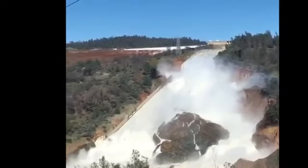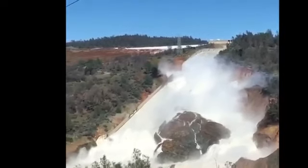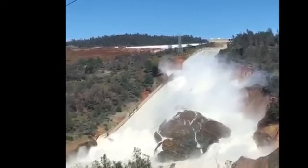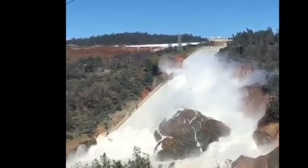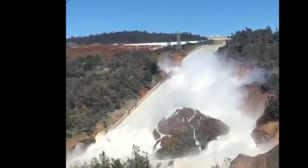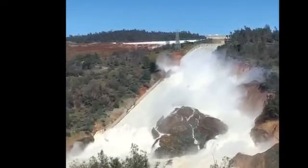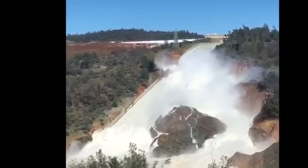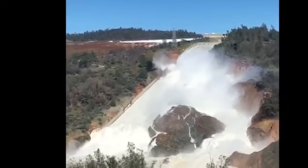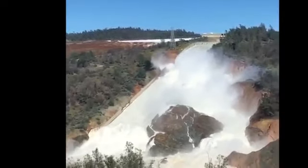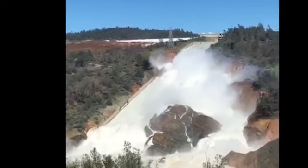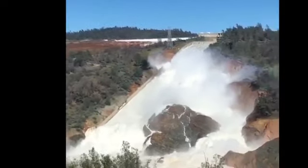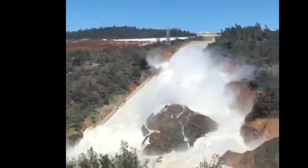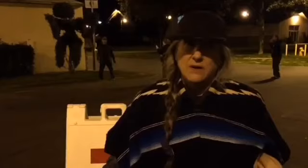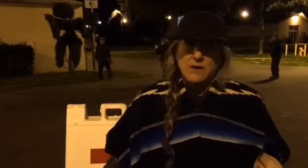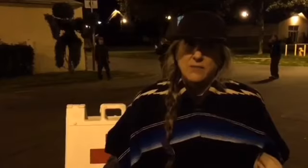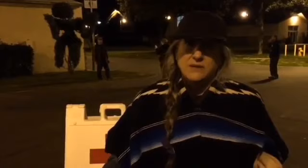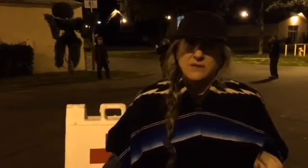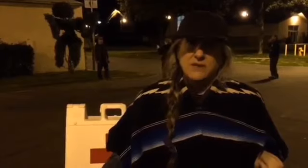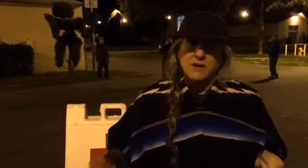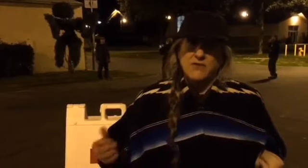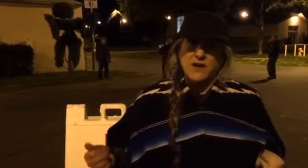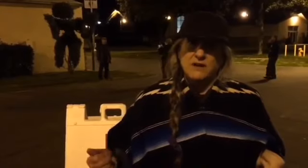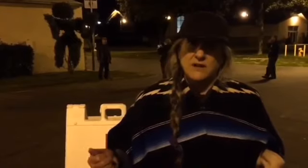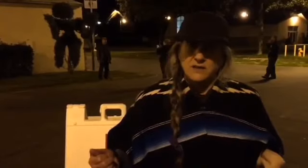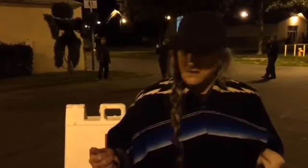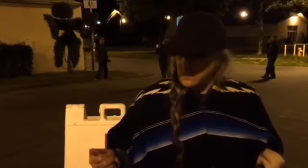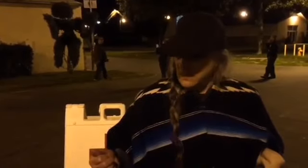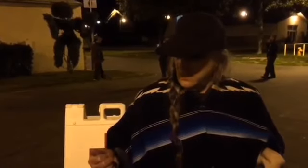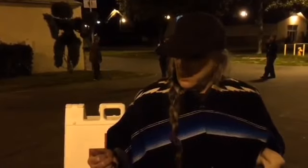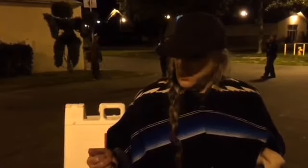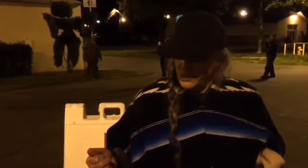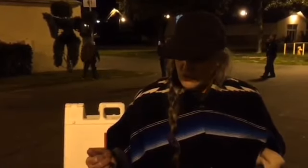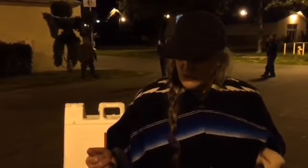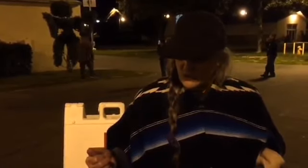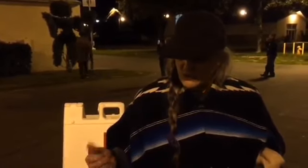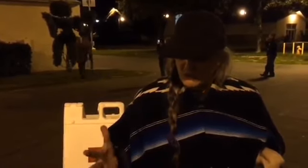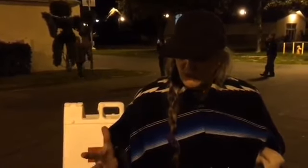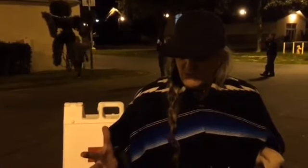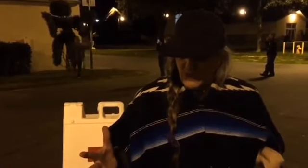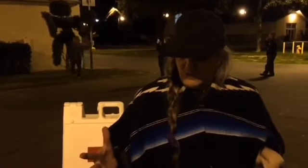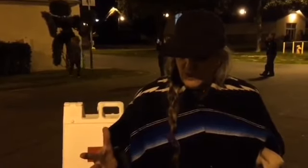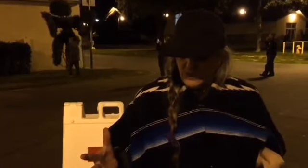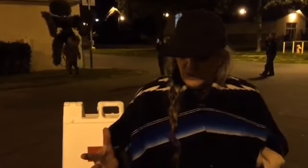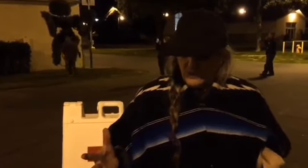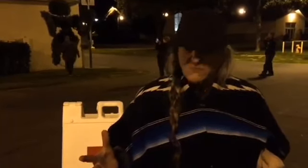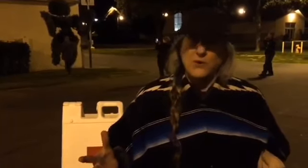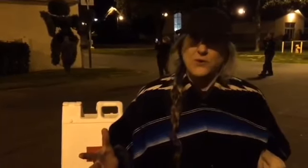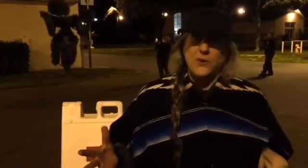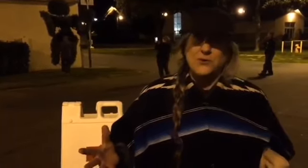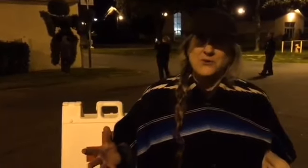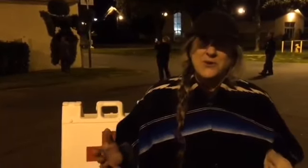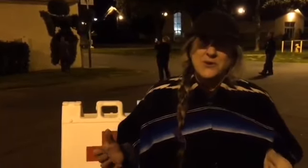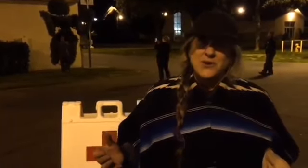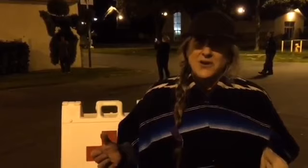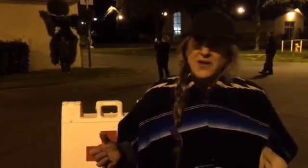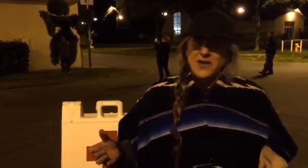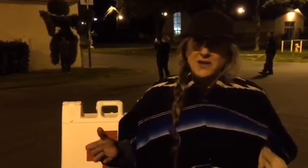just started putting things in my car, basically my violin, a didgeridoo, some family